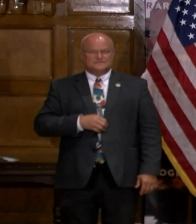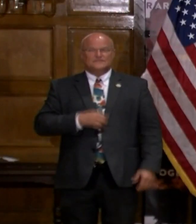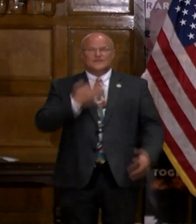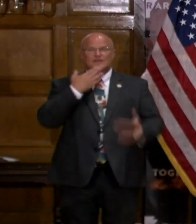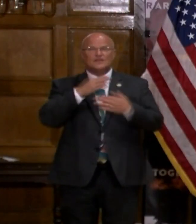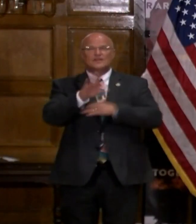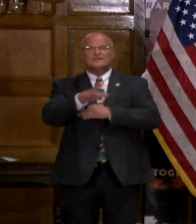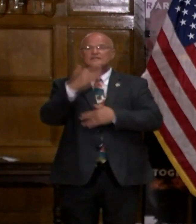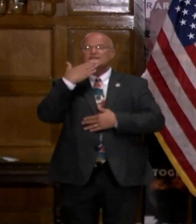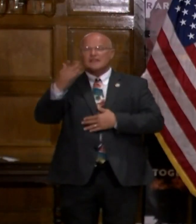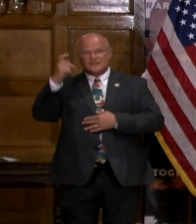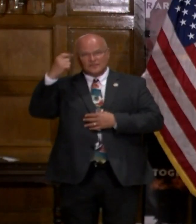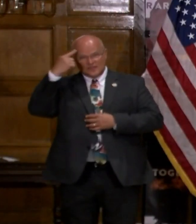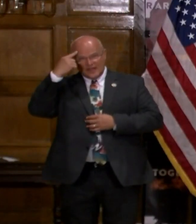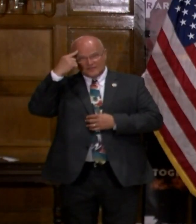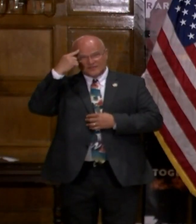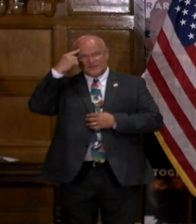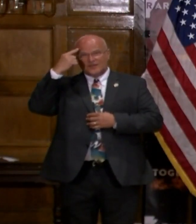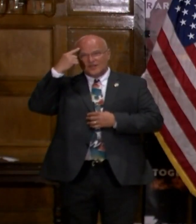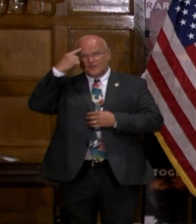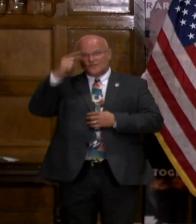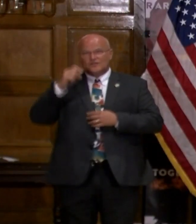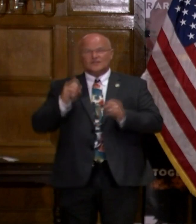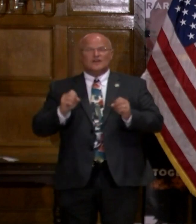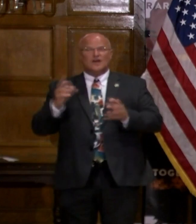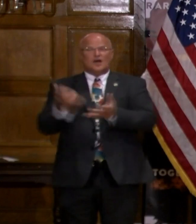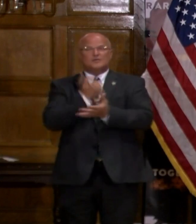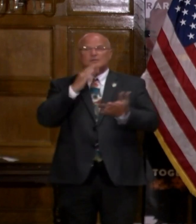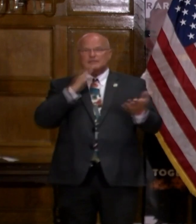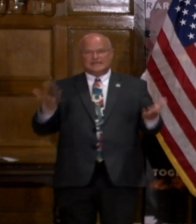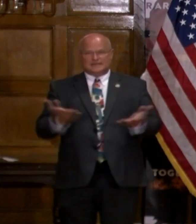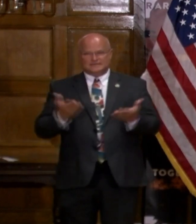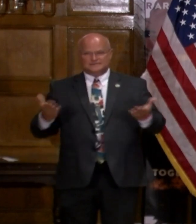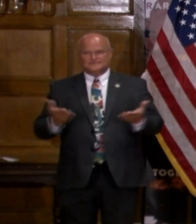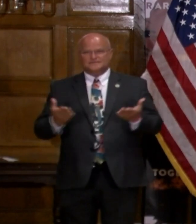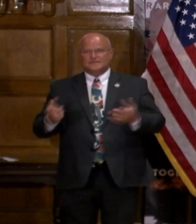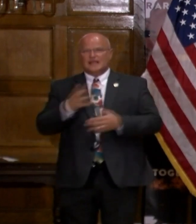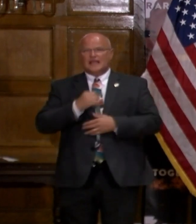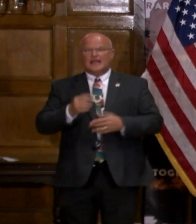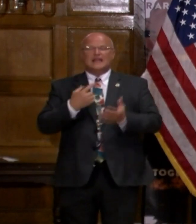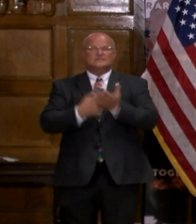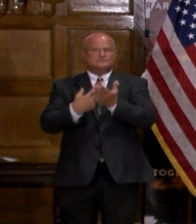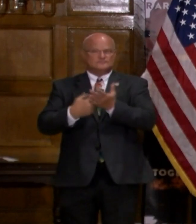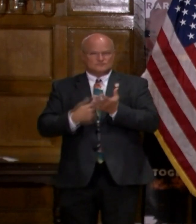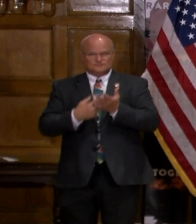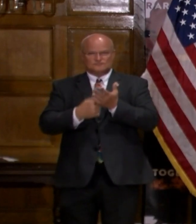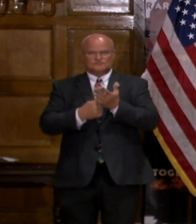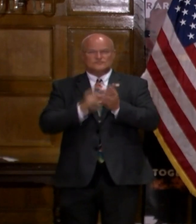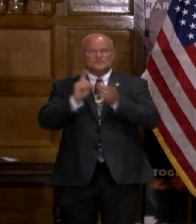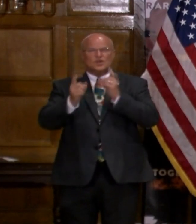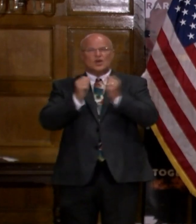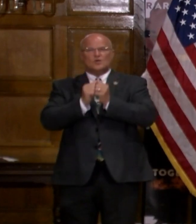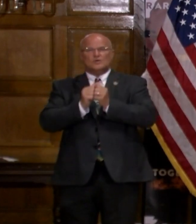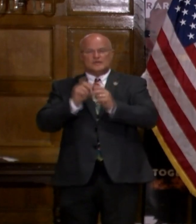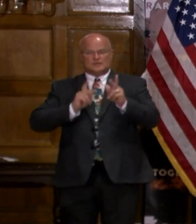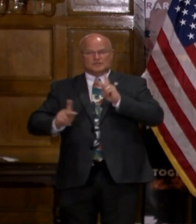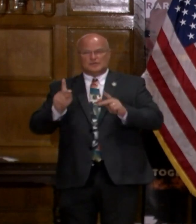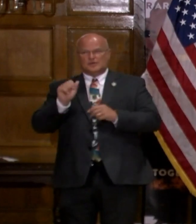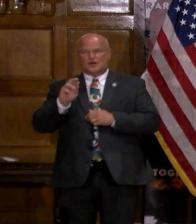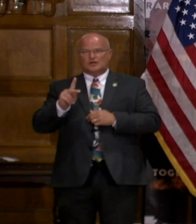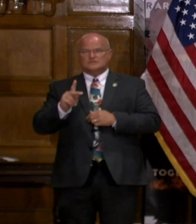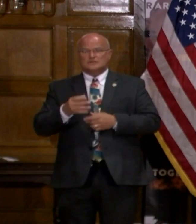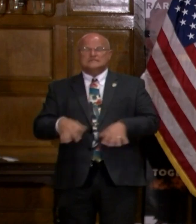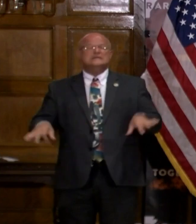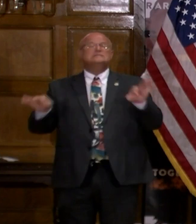Good afternoon, and thank you, Governor, for the opportunity to be here and talk to our citizens about the importance of